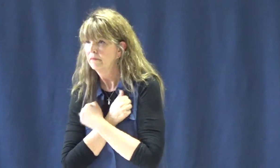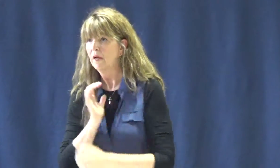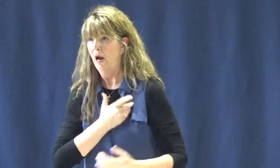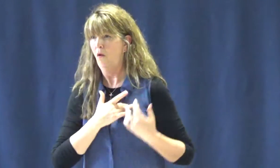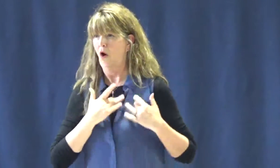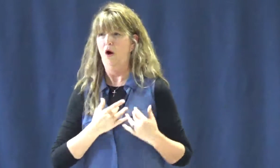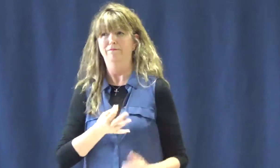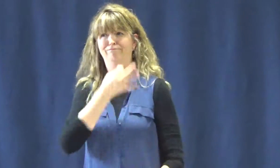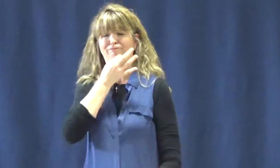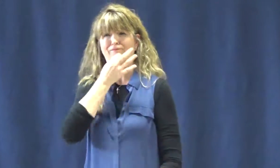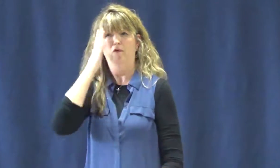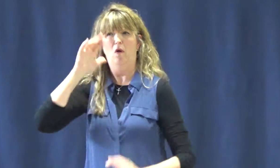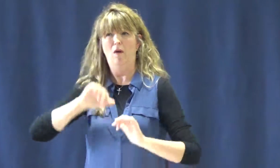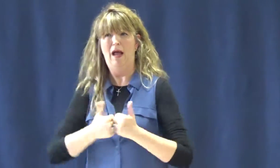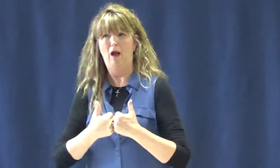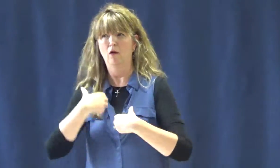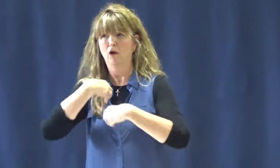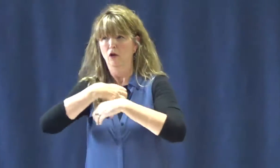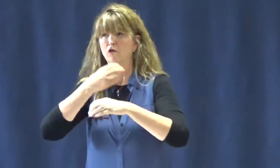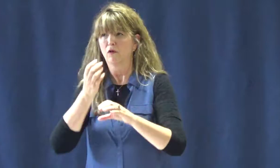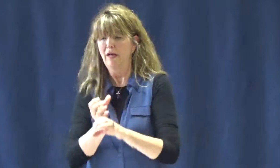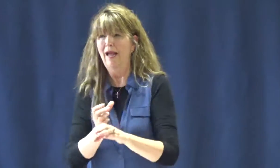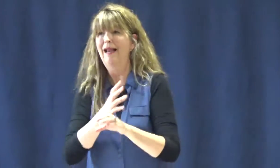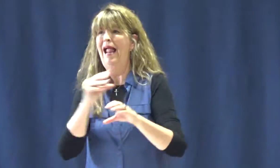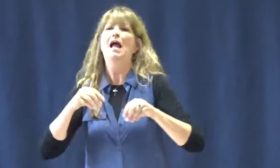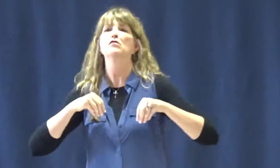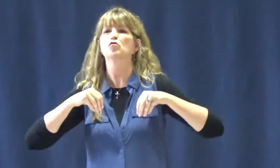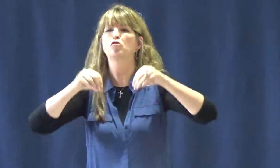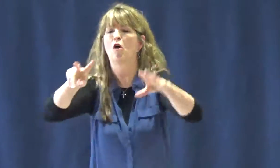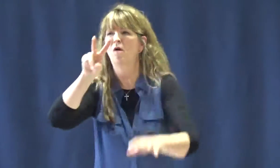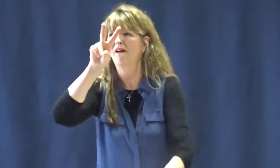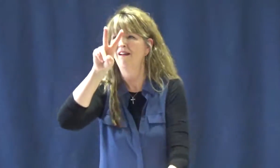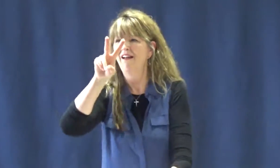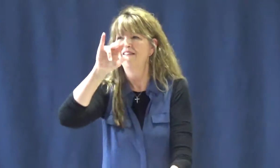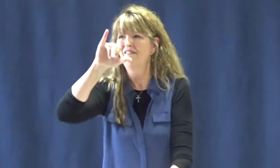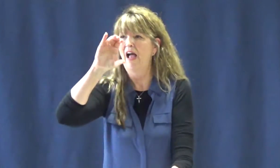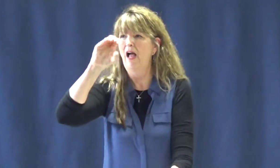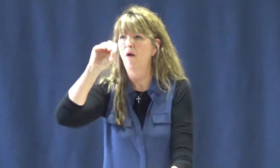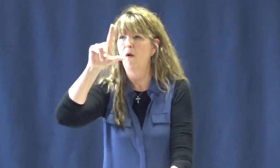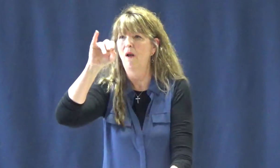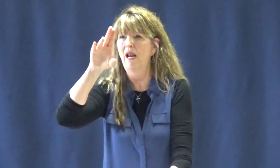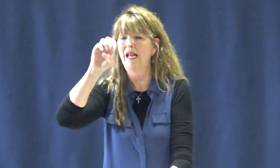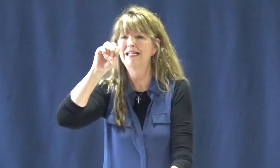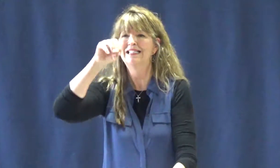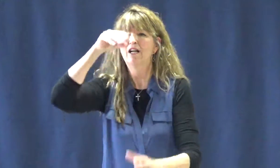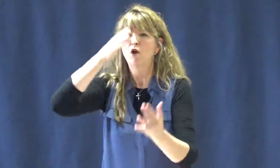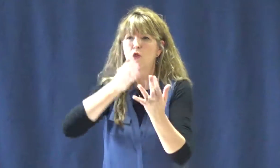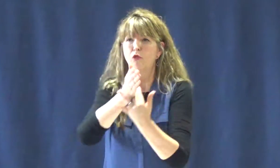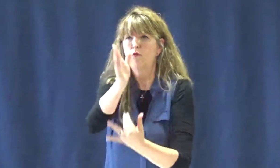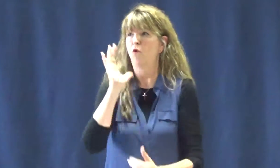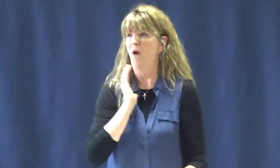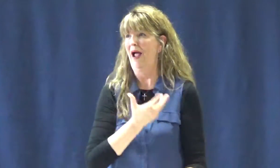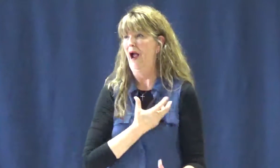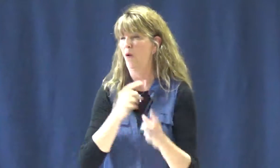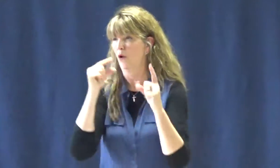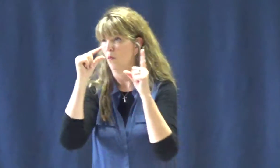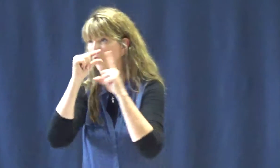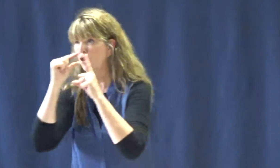love. Our heart knows how to create and to sow violence through